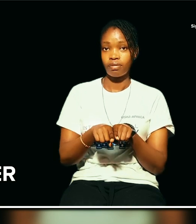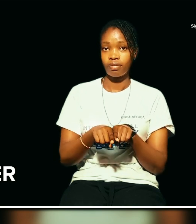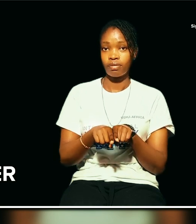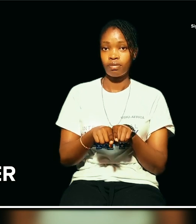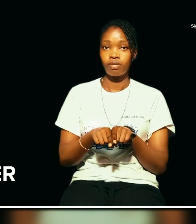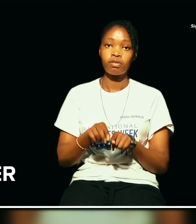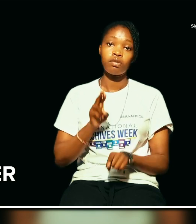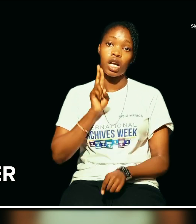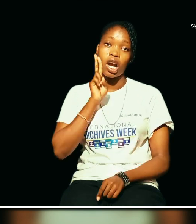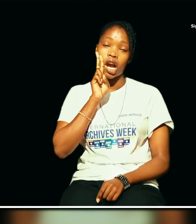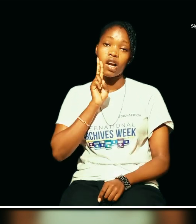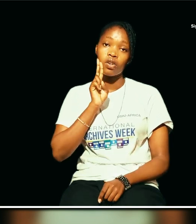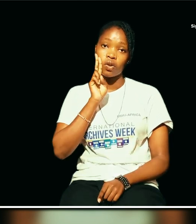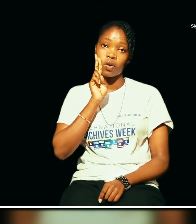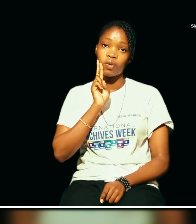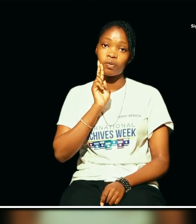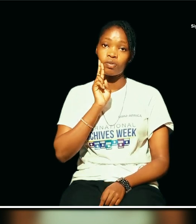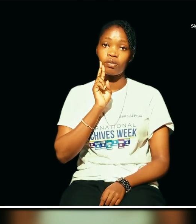uncle,